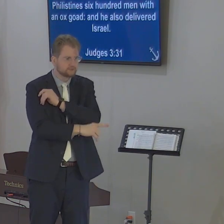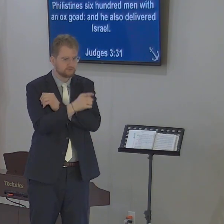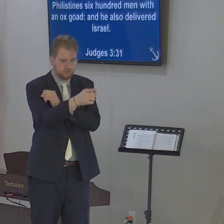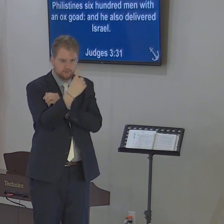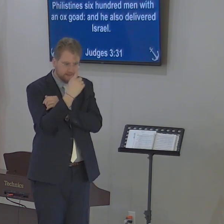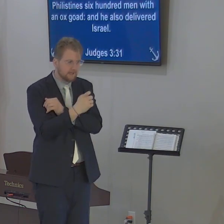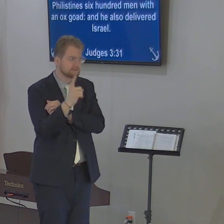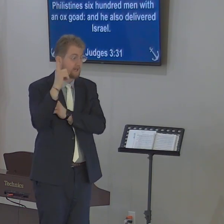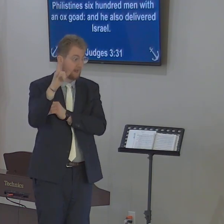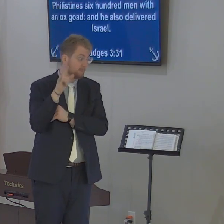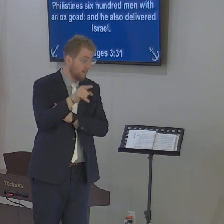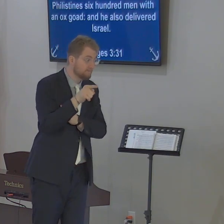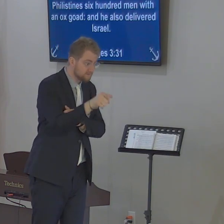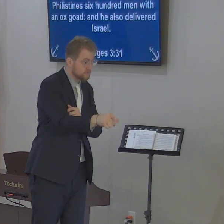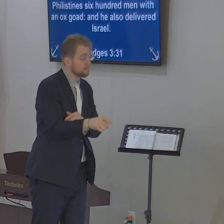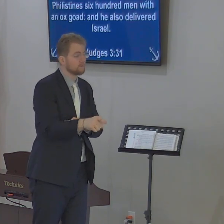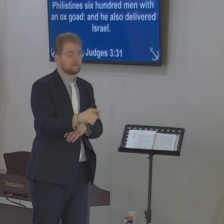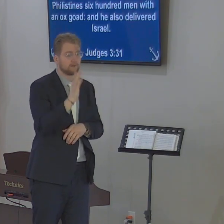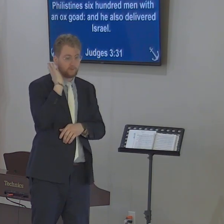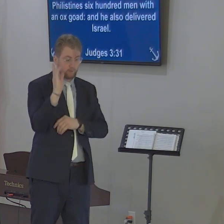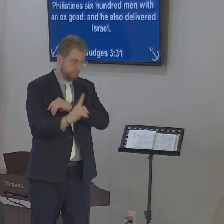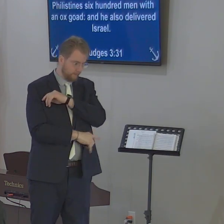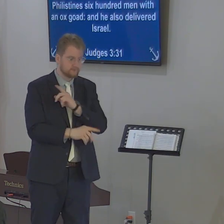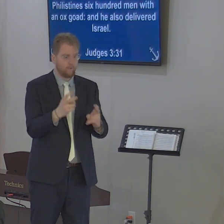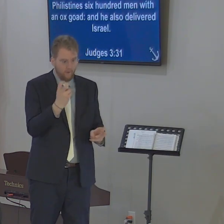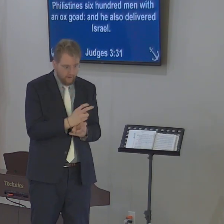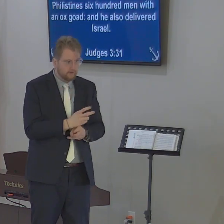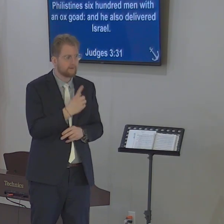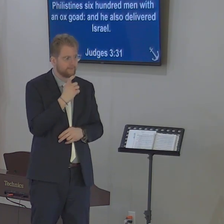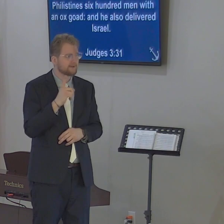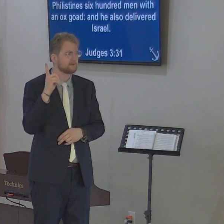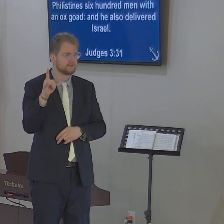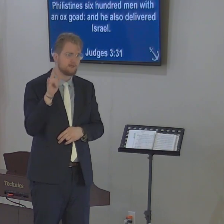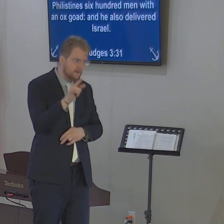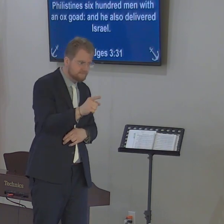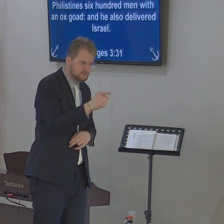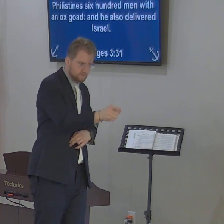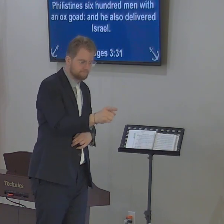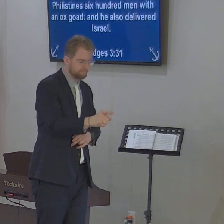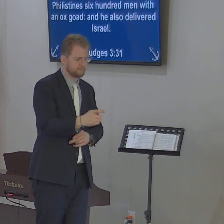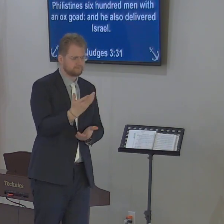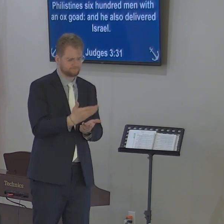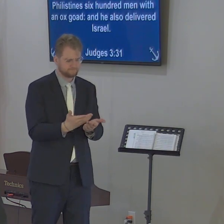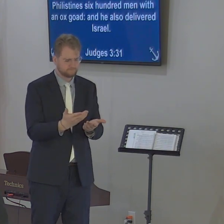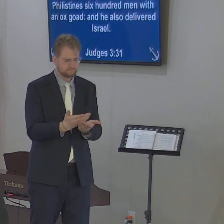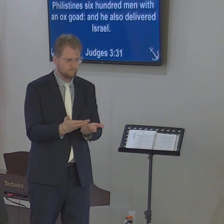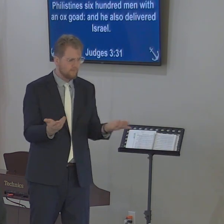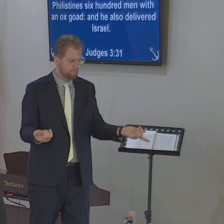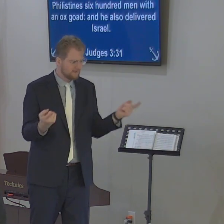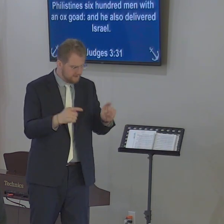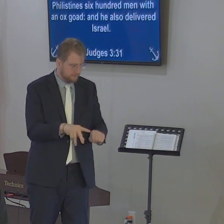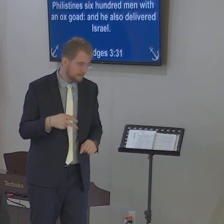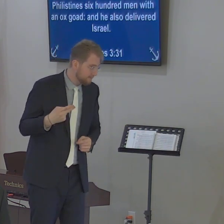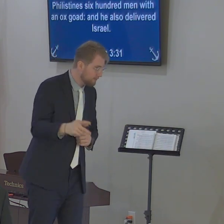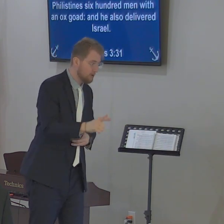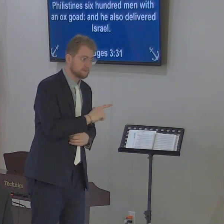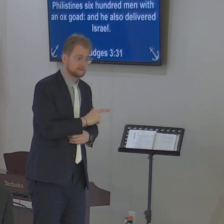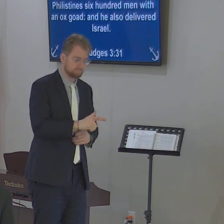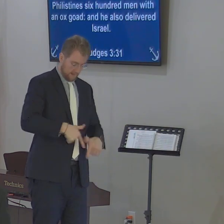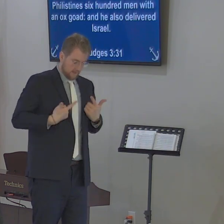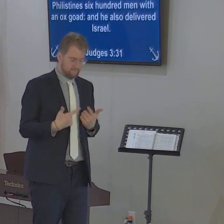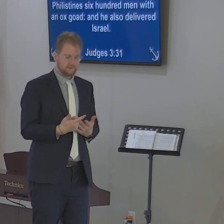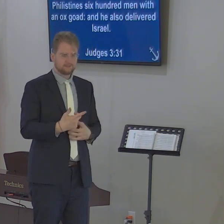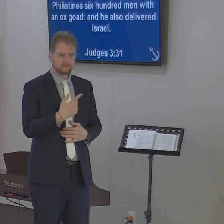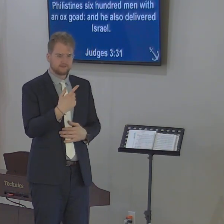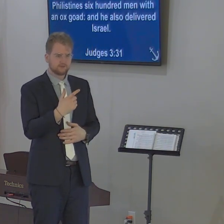chasten you harder because he loves you. And something's going on in Paul's life that Jesus says it's hard for you to continue